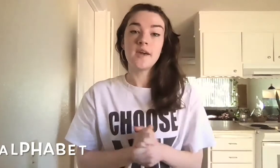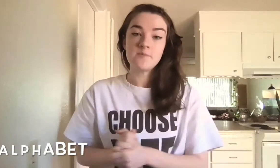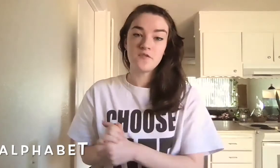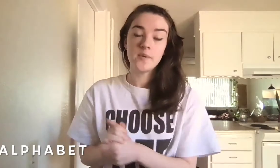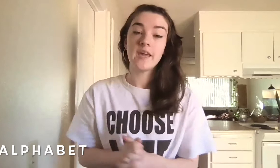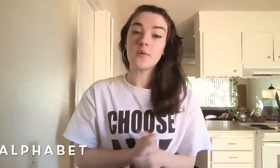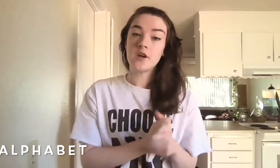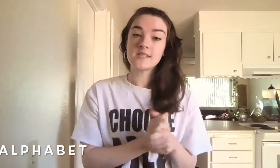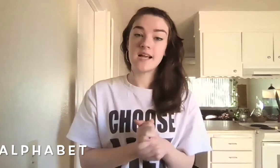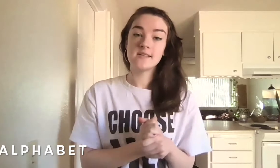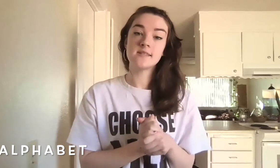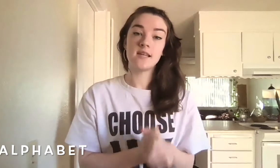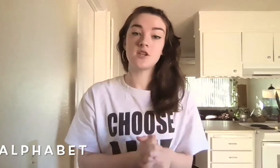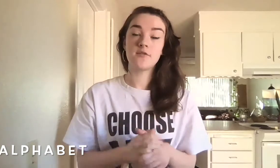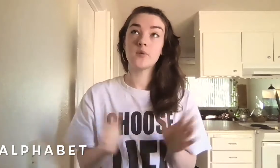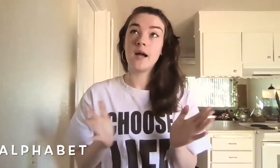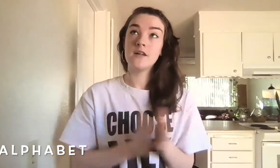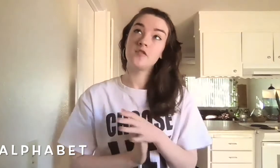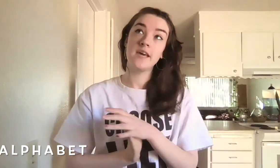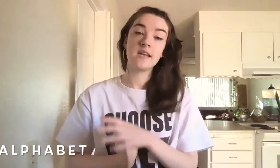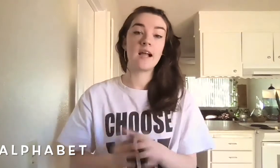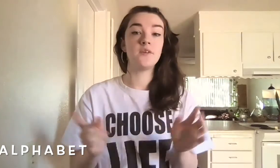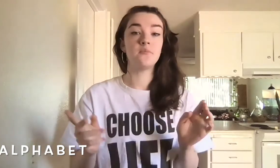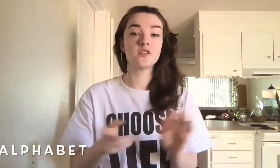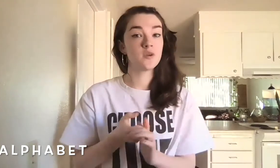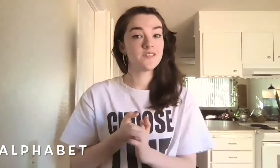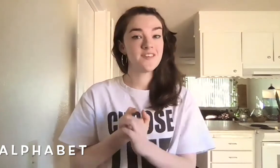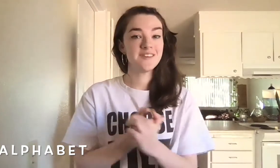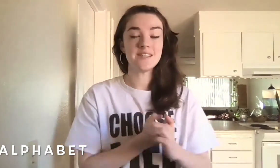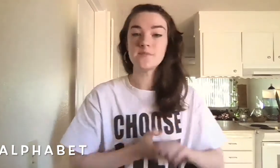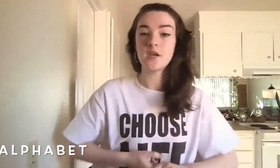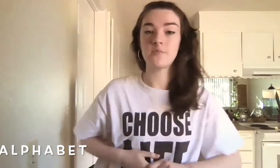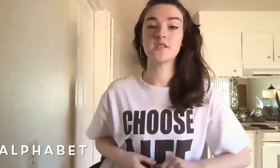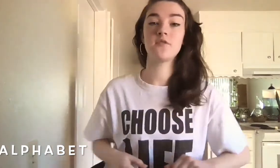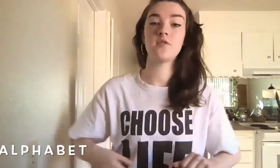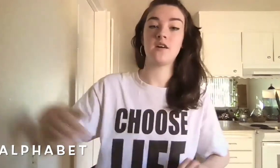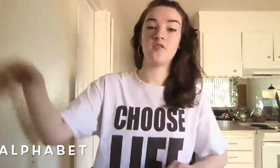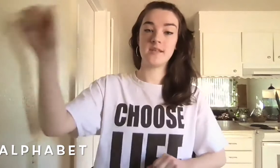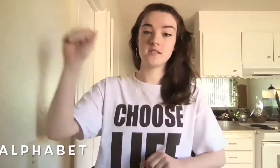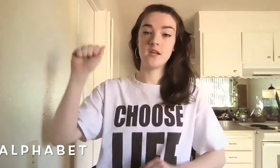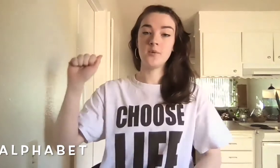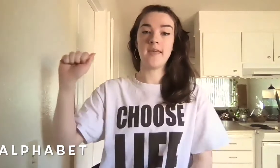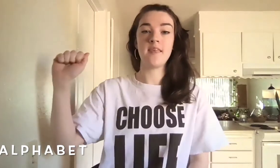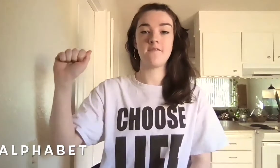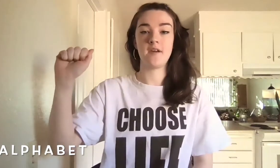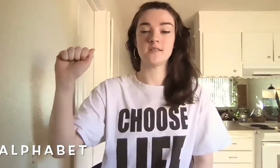before we get going on our signs, let's go through our alphabet and numbers 1 to 30. So let's go through the alphabet slow and then fast. Here